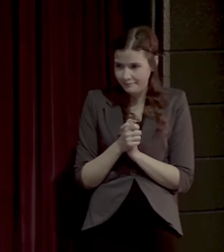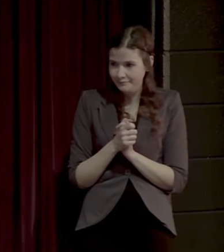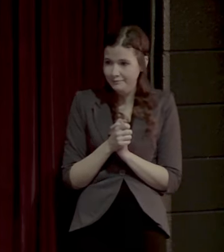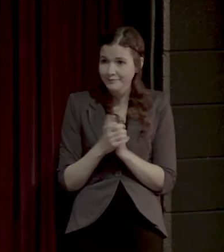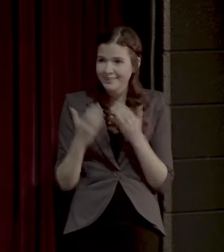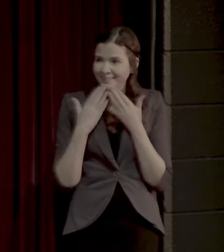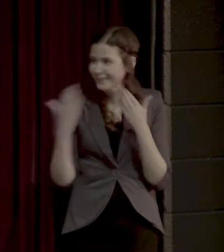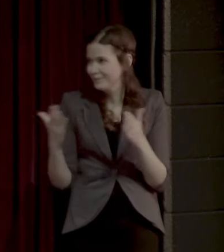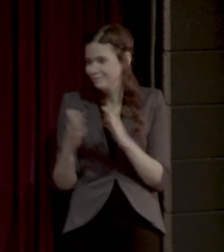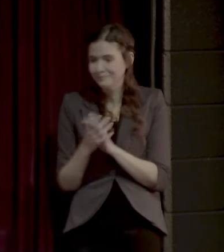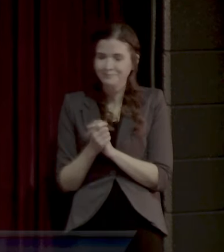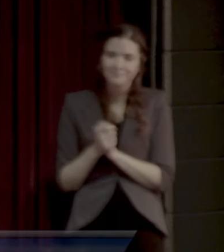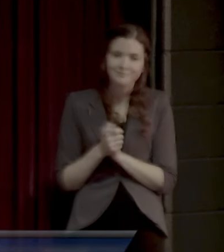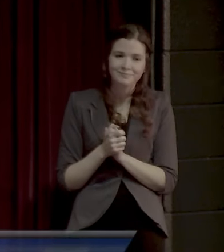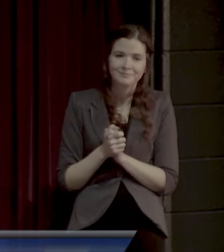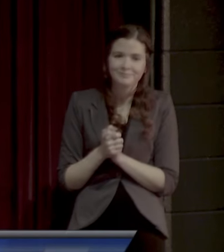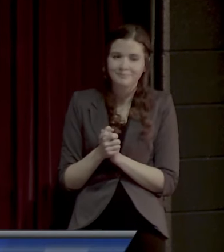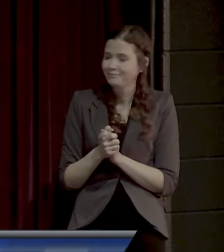Thank you.